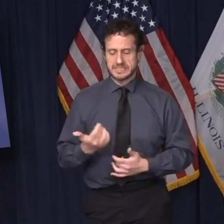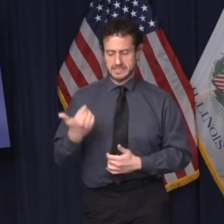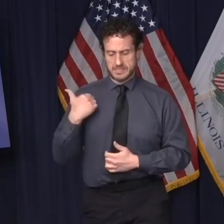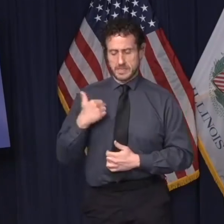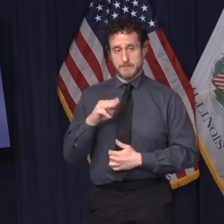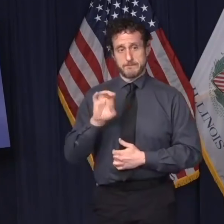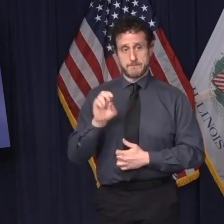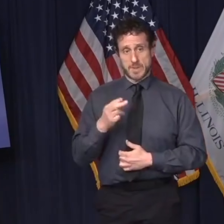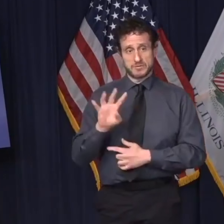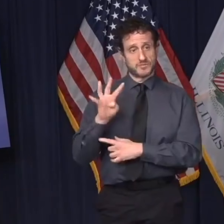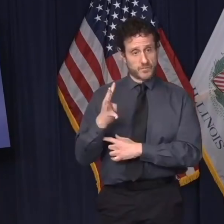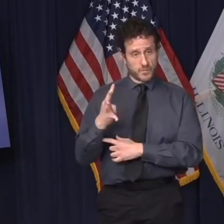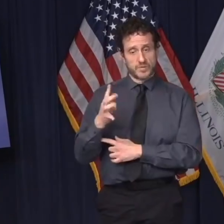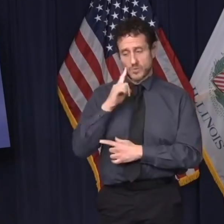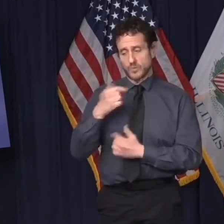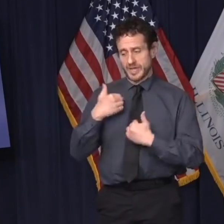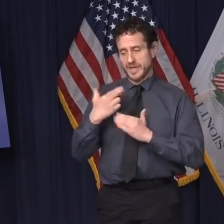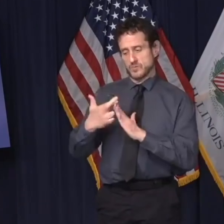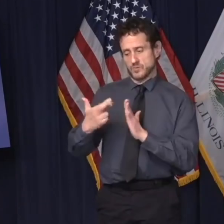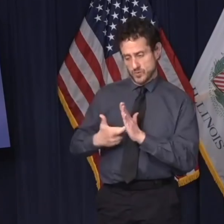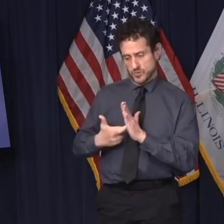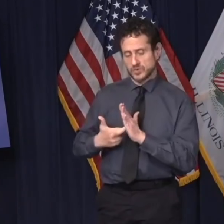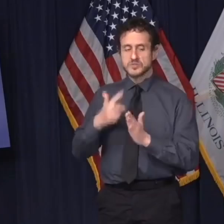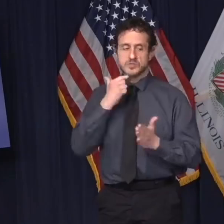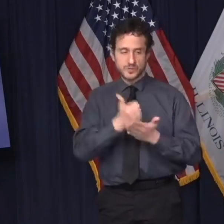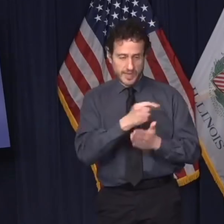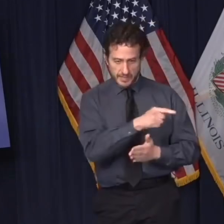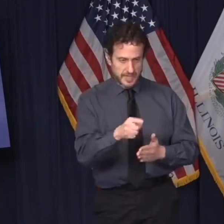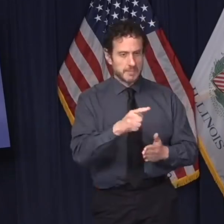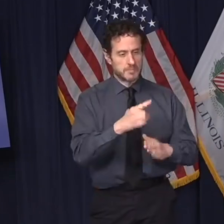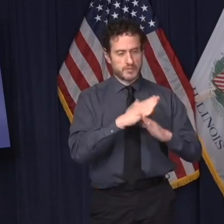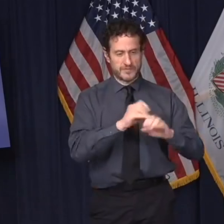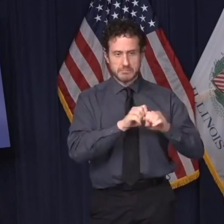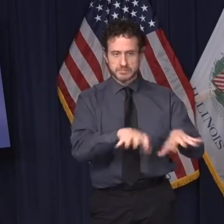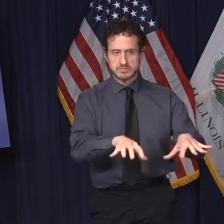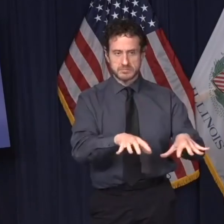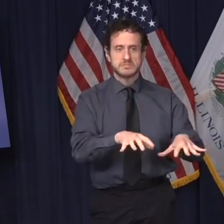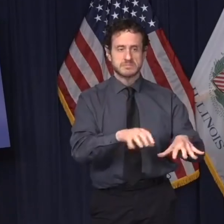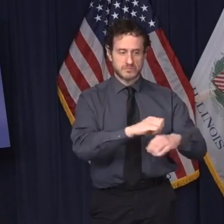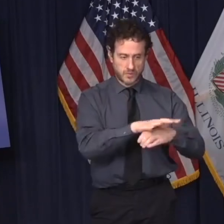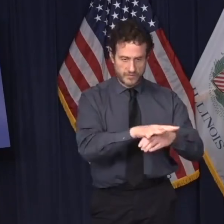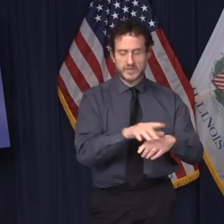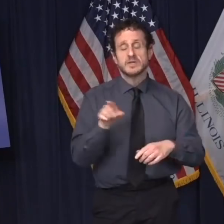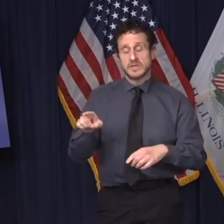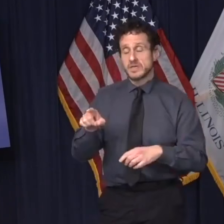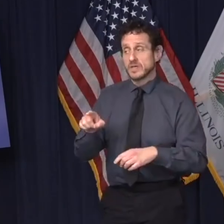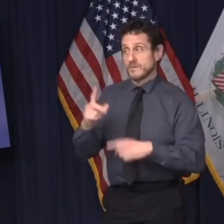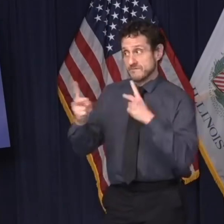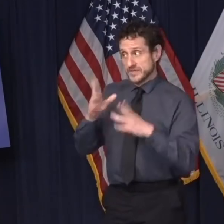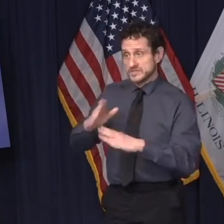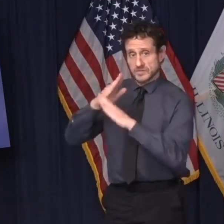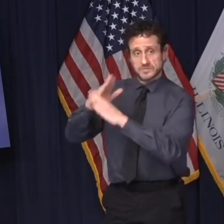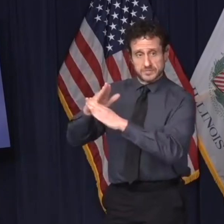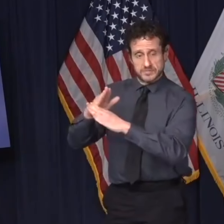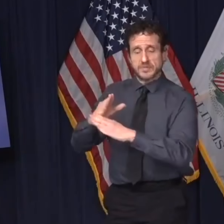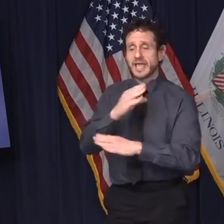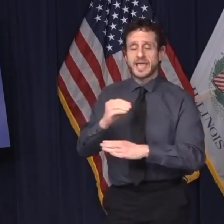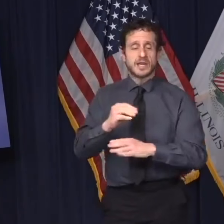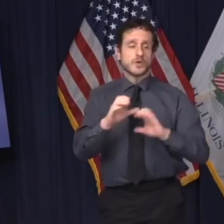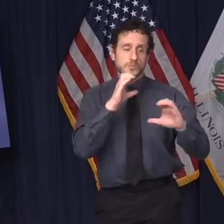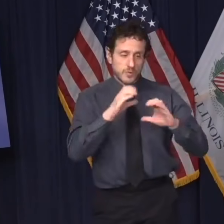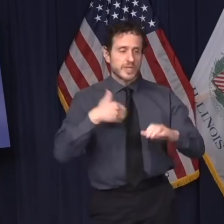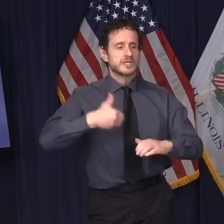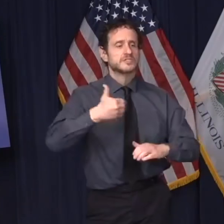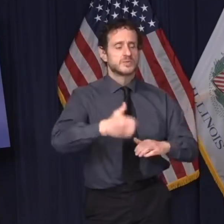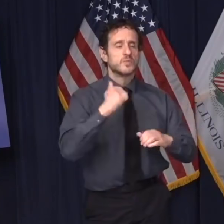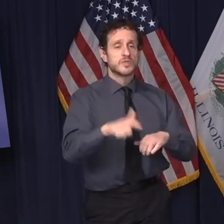4th preparation guidelines, our early restrictions around visitors, and regular communication with our long-term care